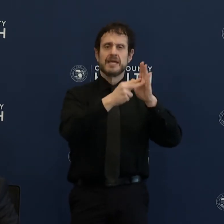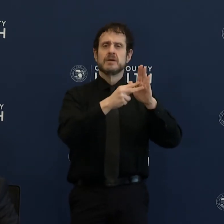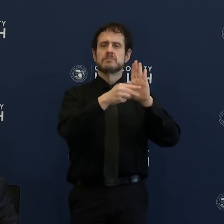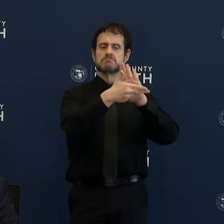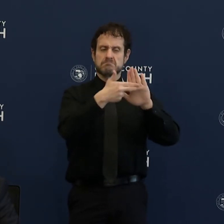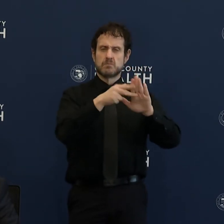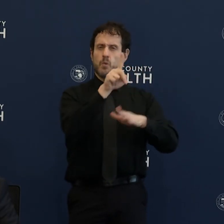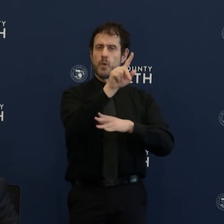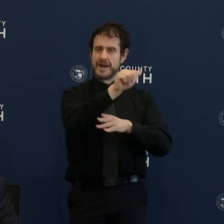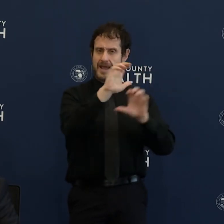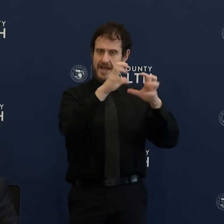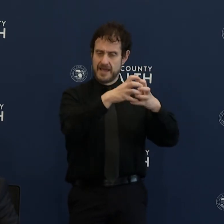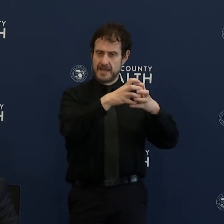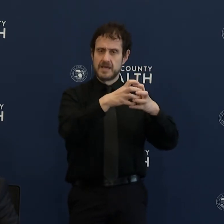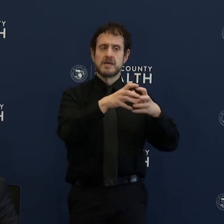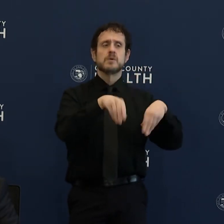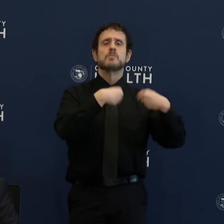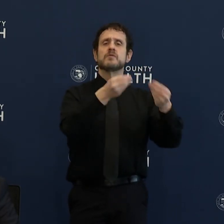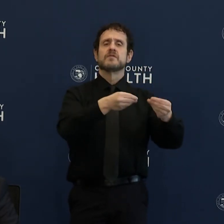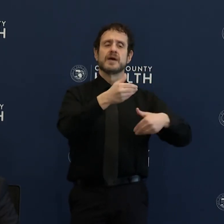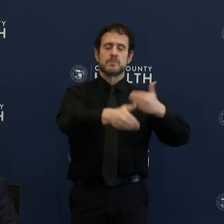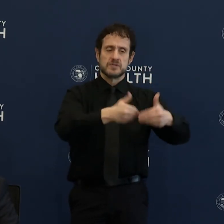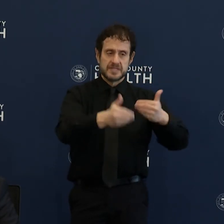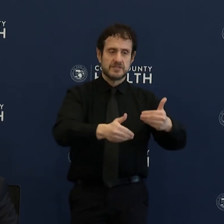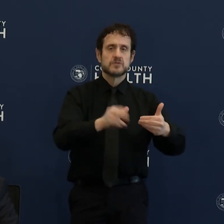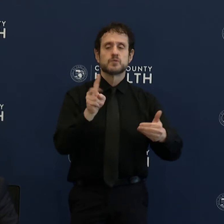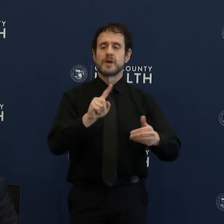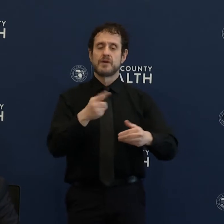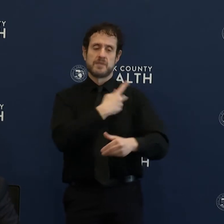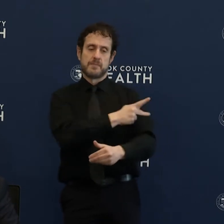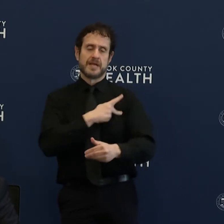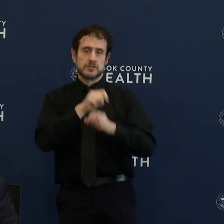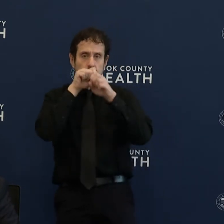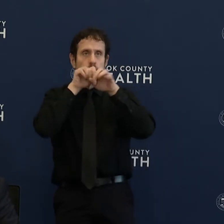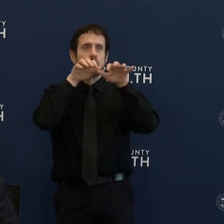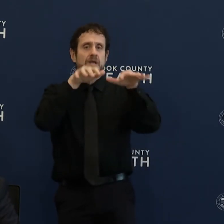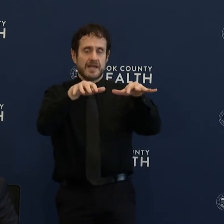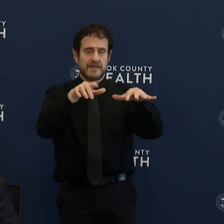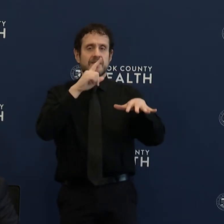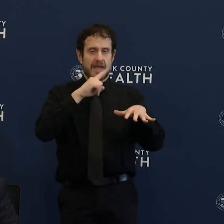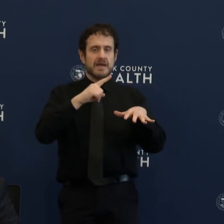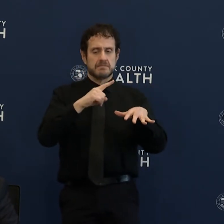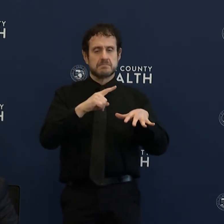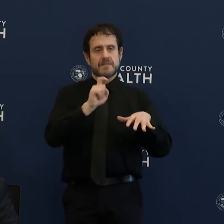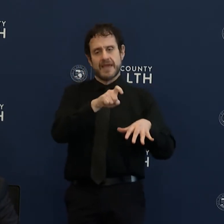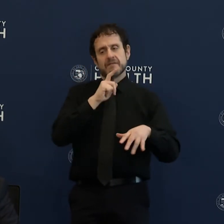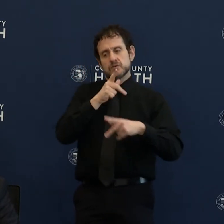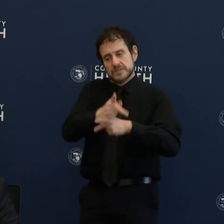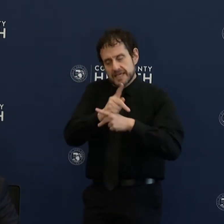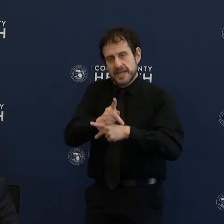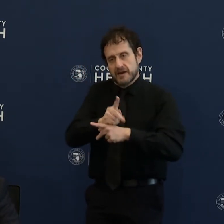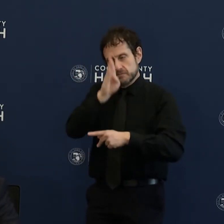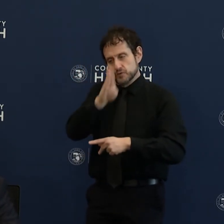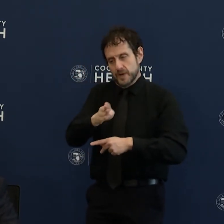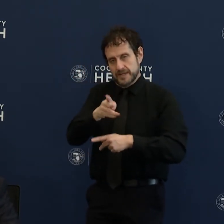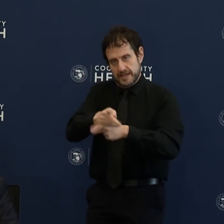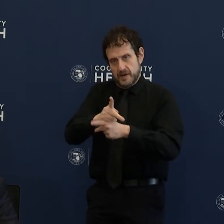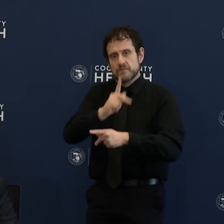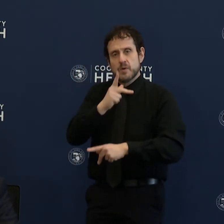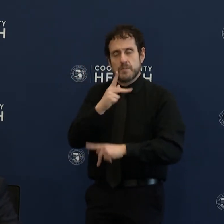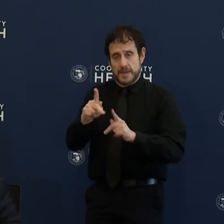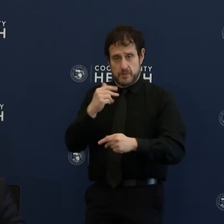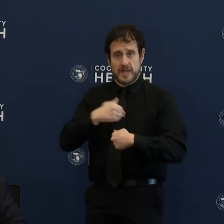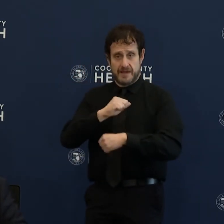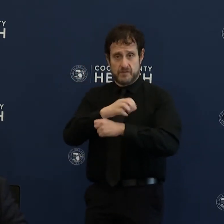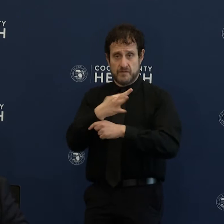that perform aerosolizing generating procedures and/or providers that have high contact with COVID-19 staff. They will receive emails today